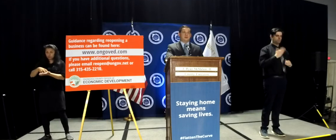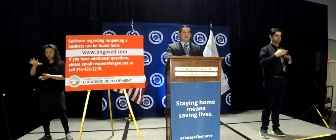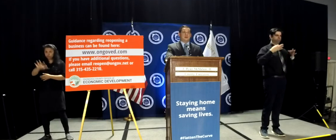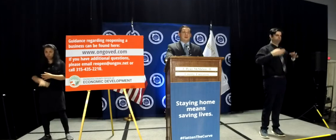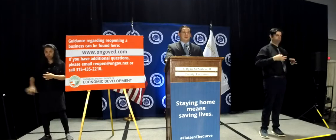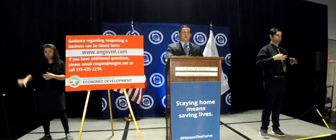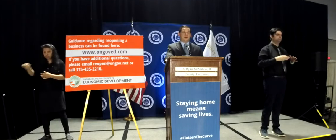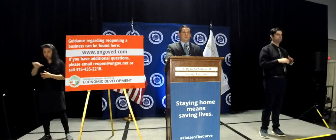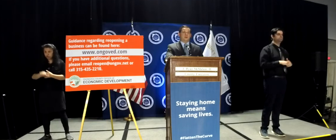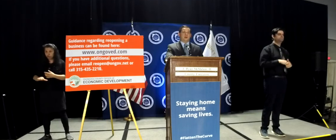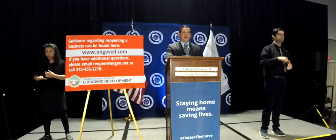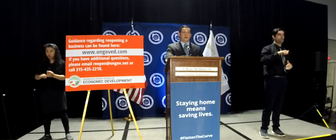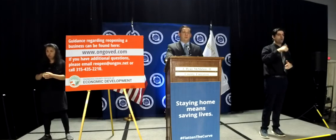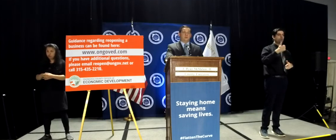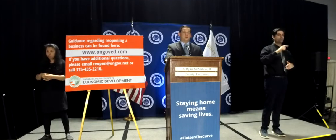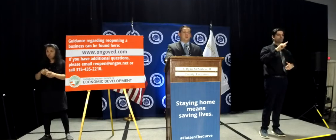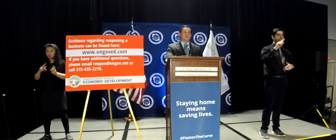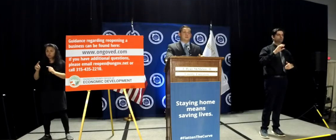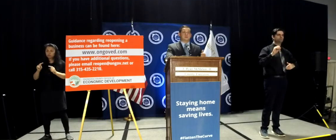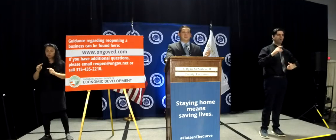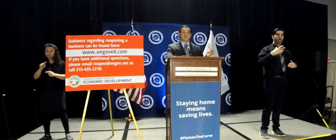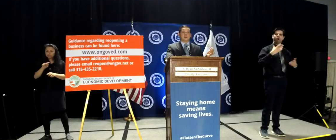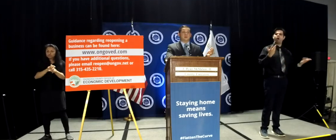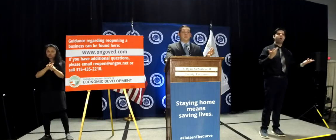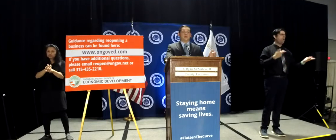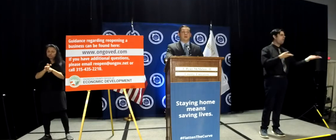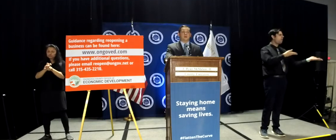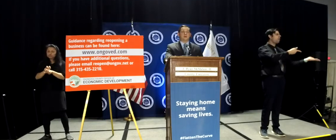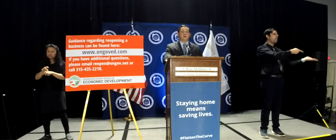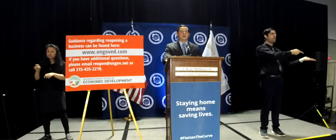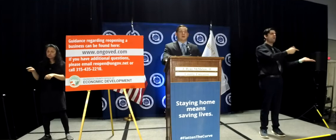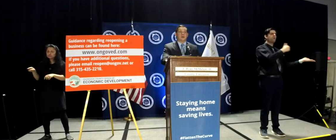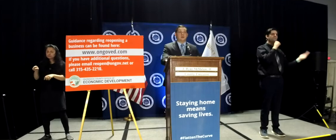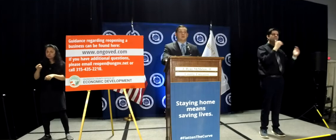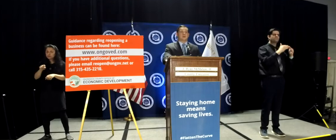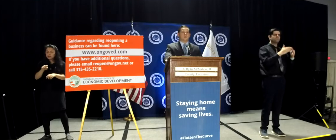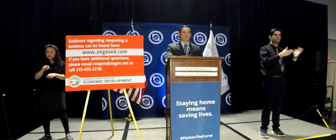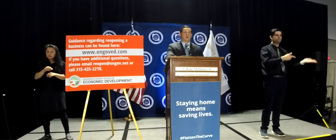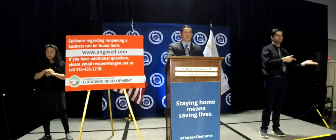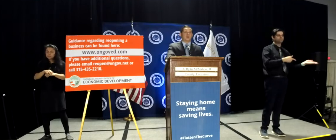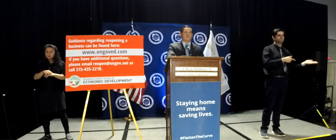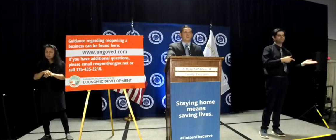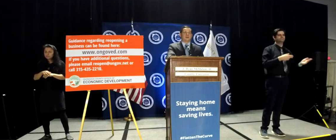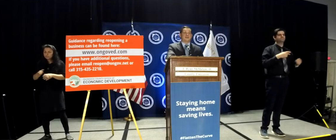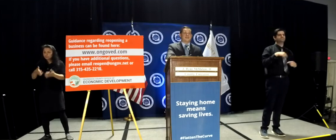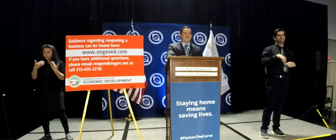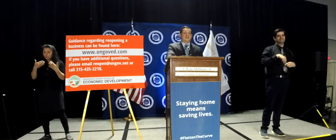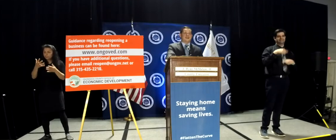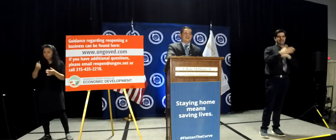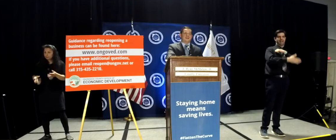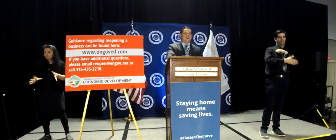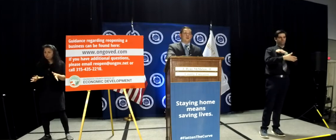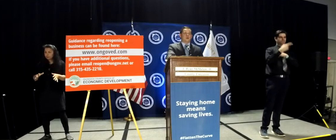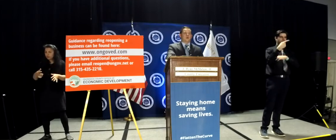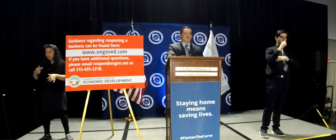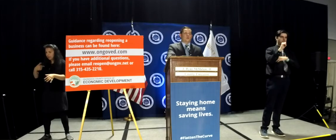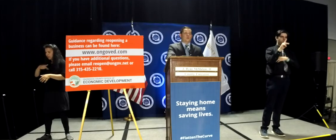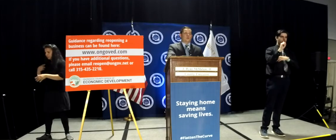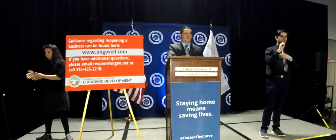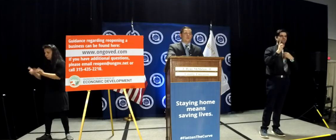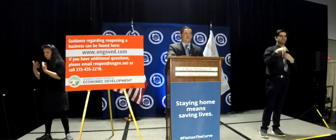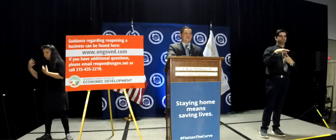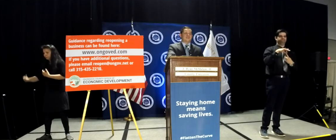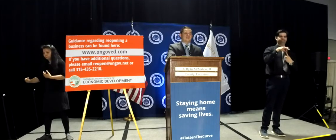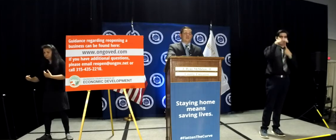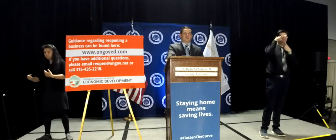that we're operating, how are we operating? Because it's a county park, and we're a government, and